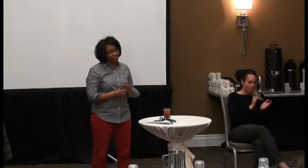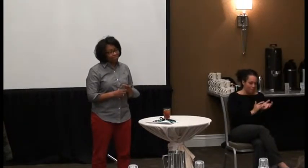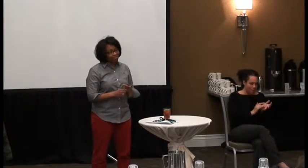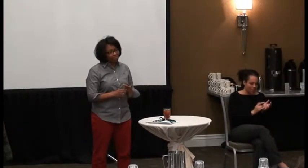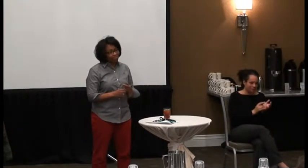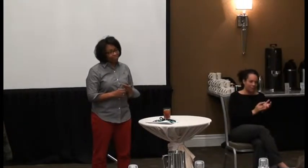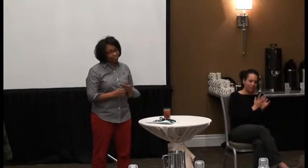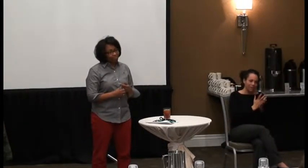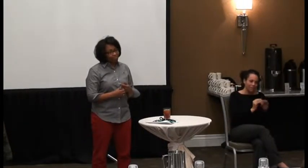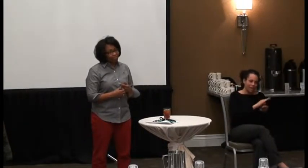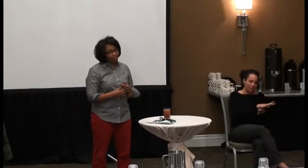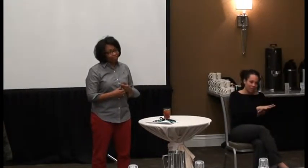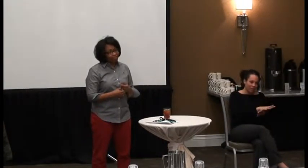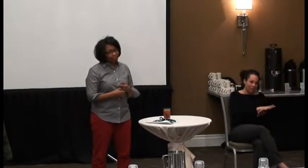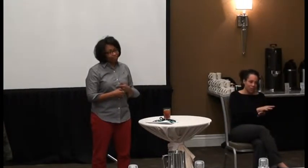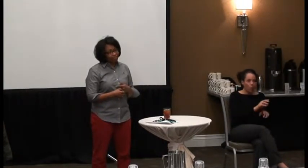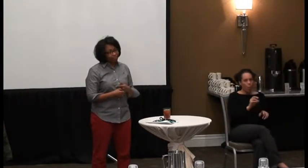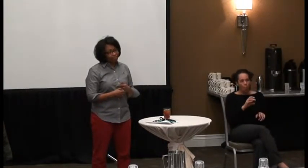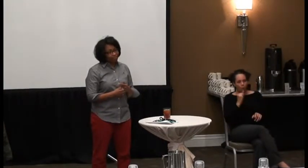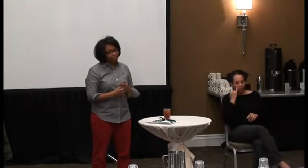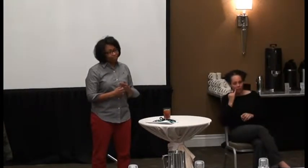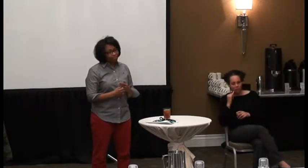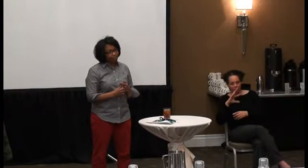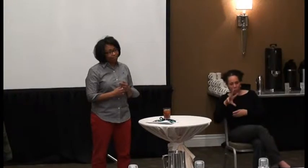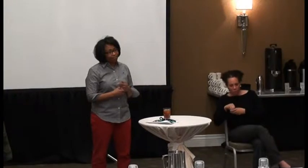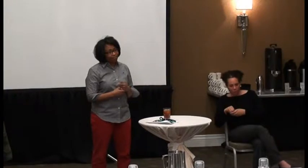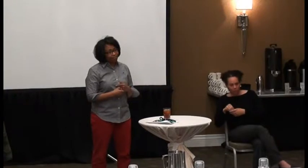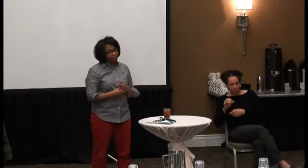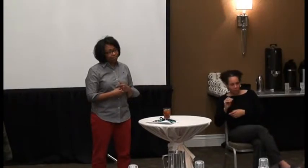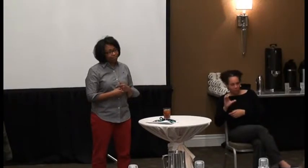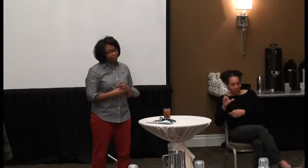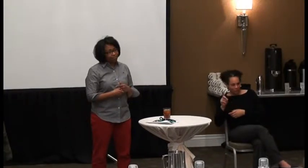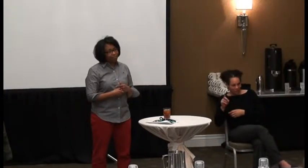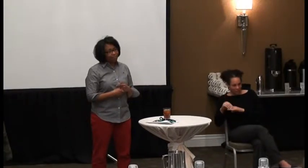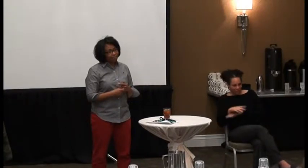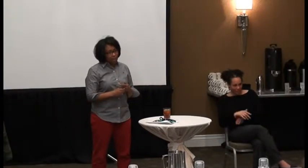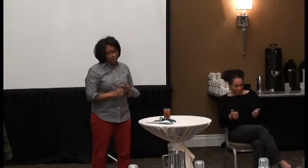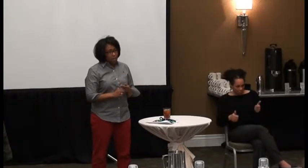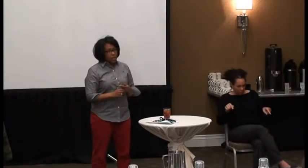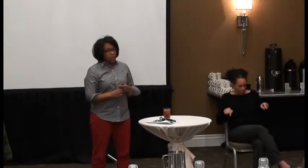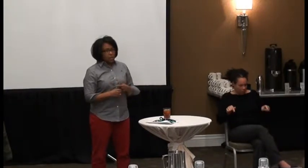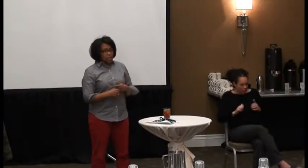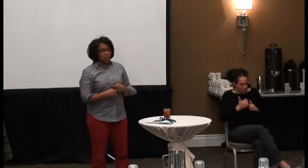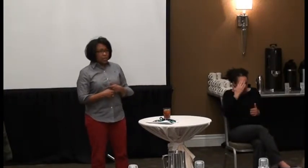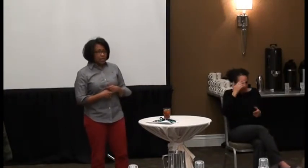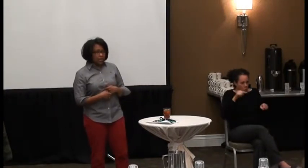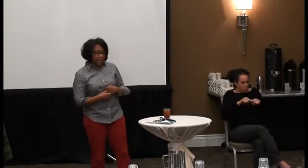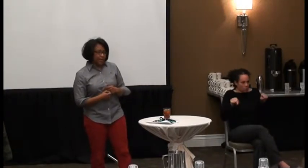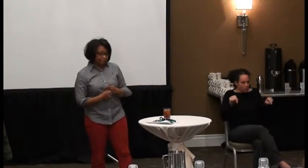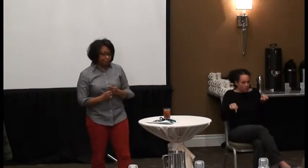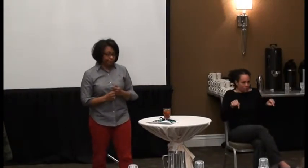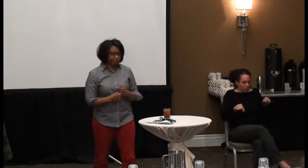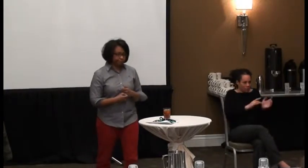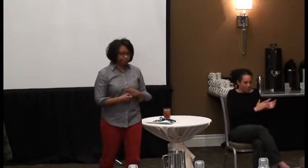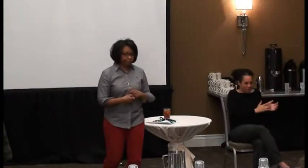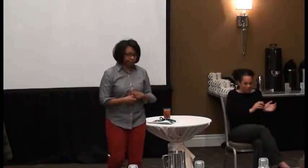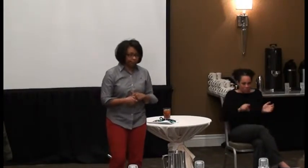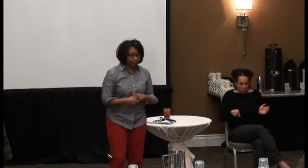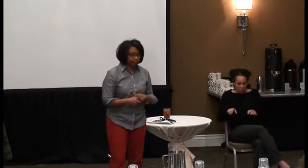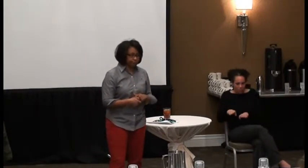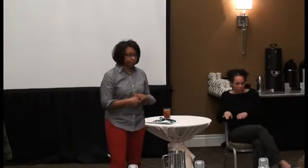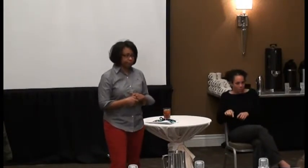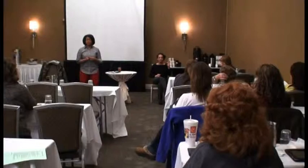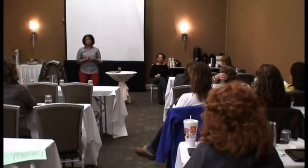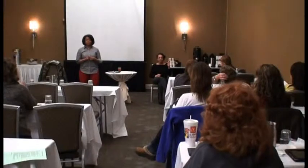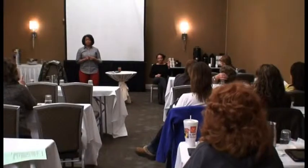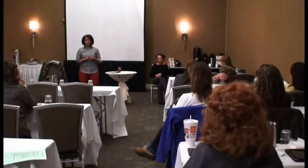or is it just part of their autism or part of their OCD or whatever? How can we tell the difference? Yeah. Because we've got one